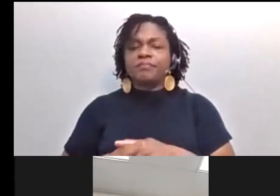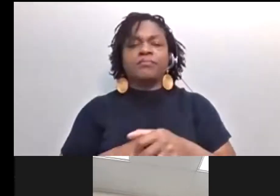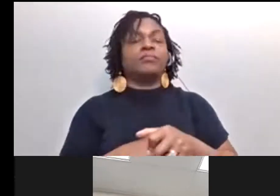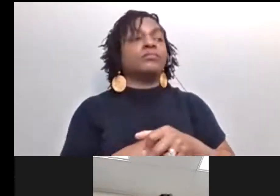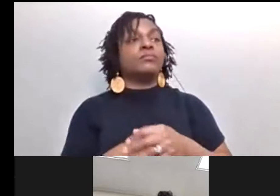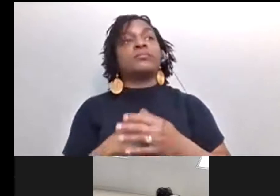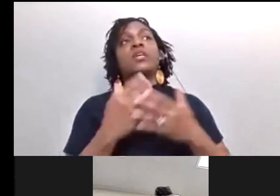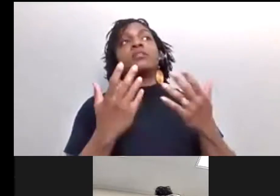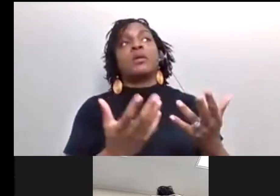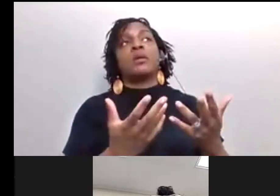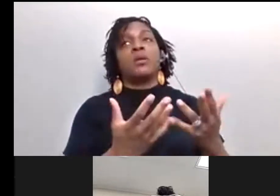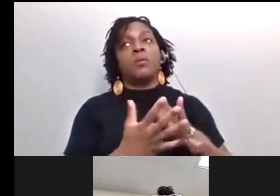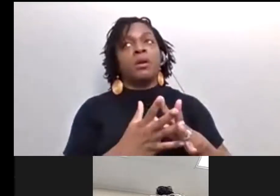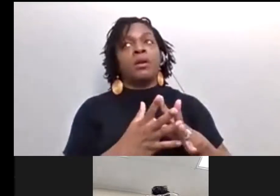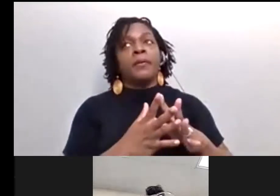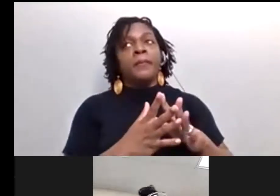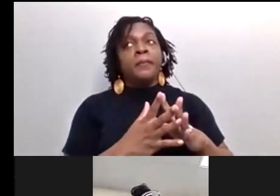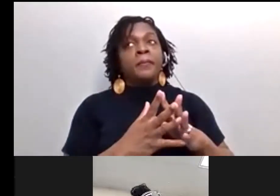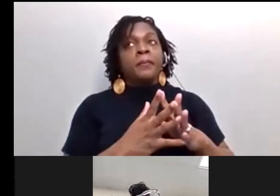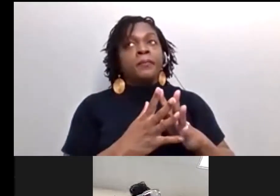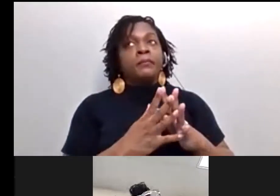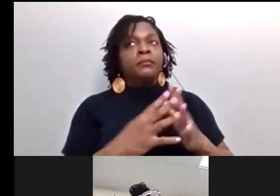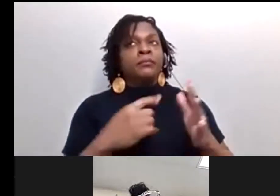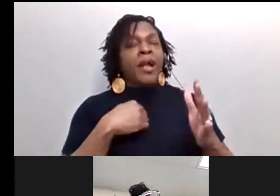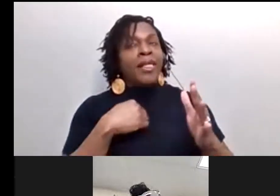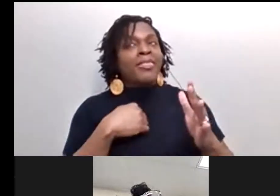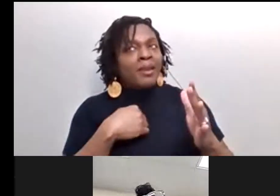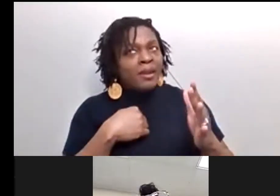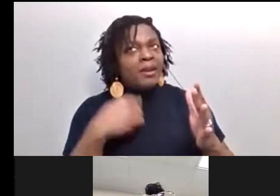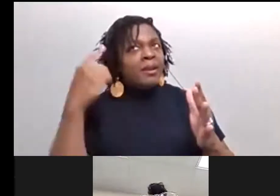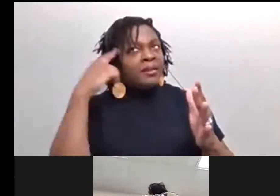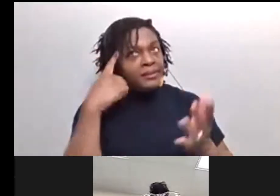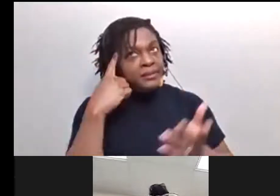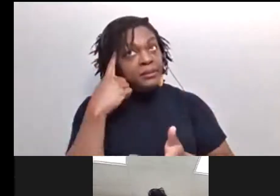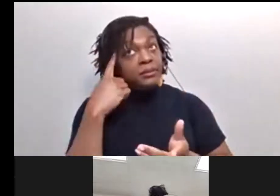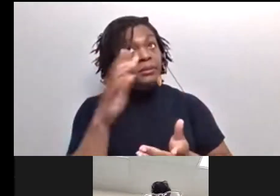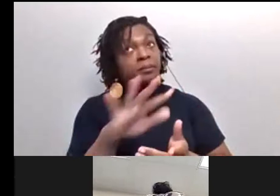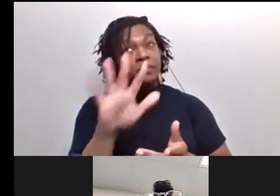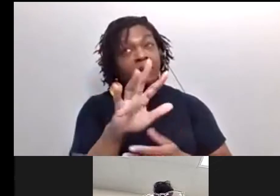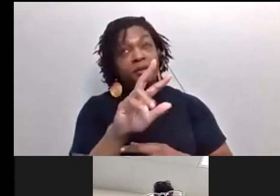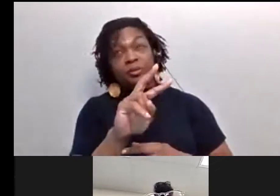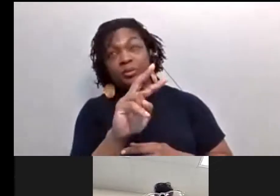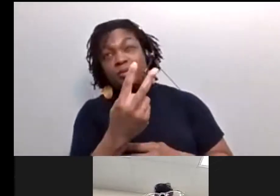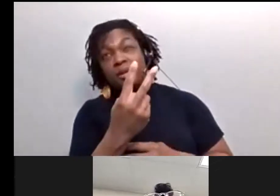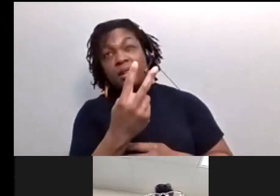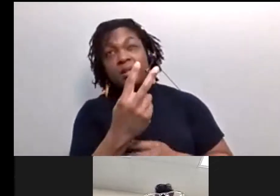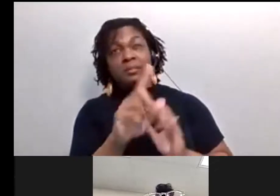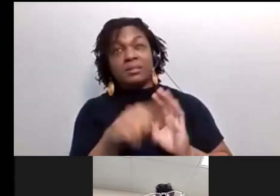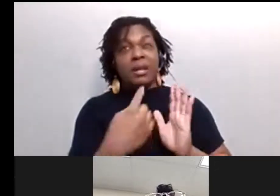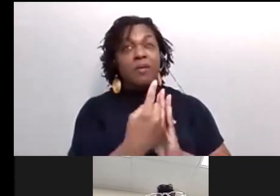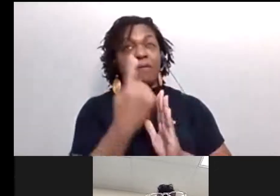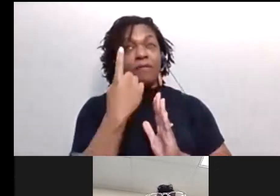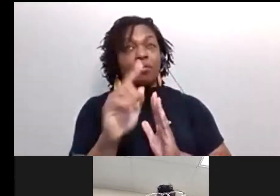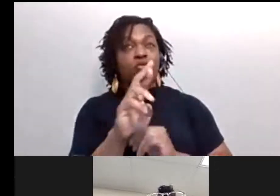So I think it's in the neighborhood of $2 an hour for the reimbursement